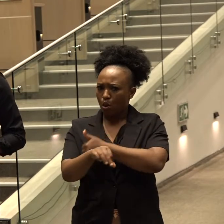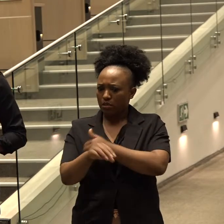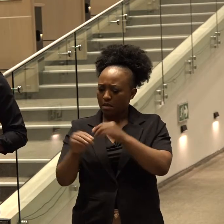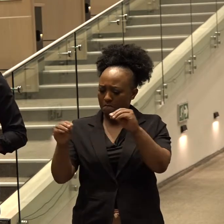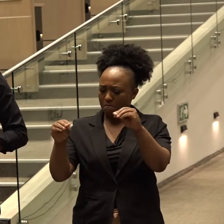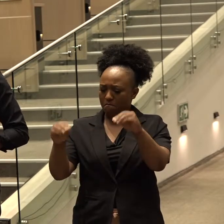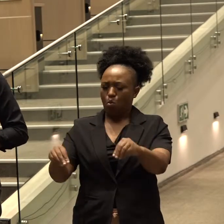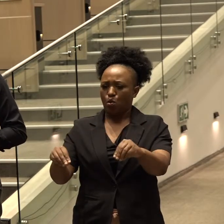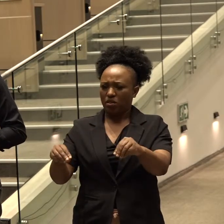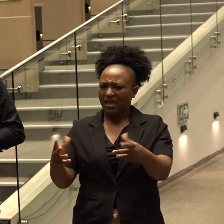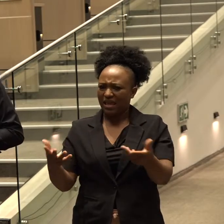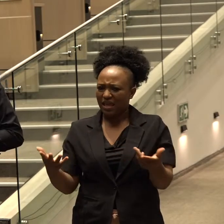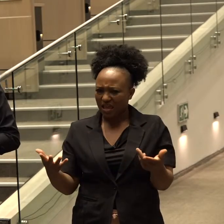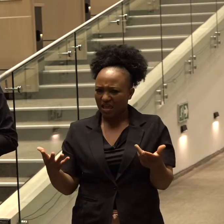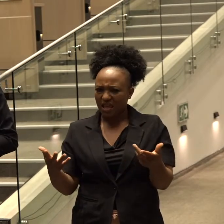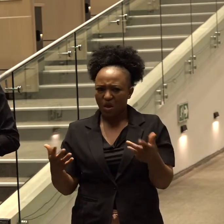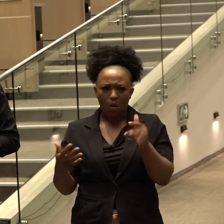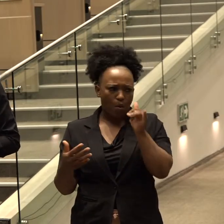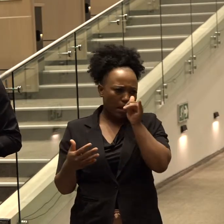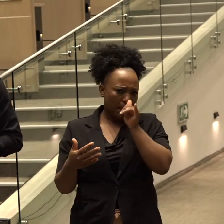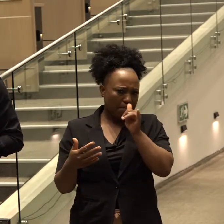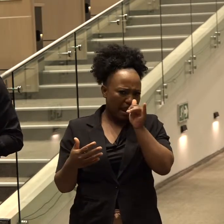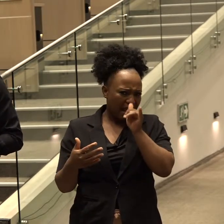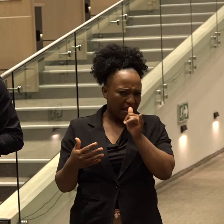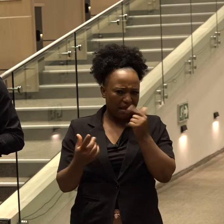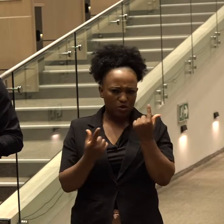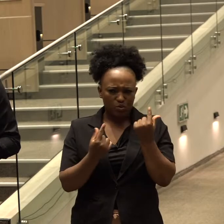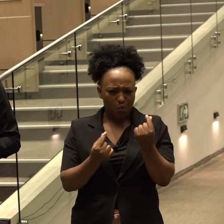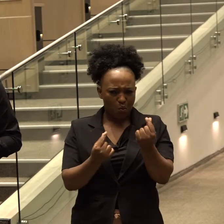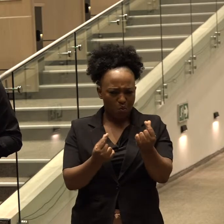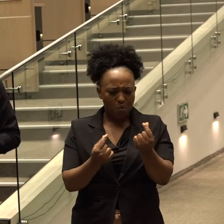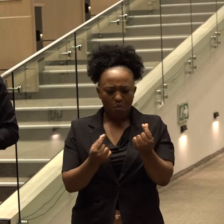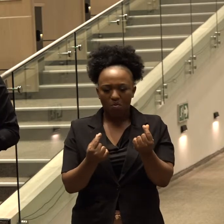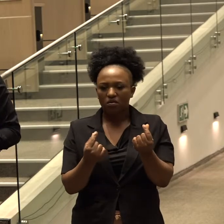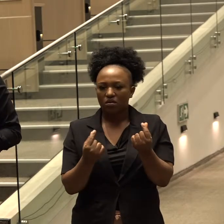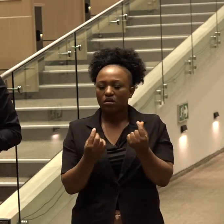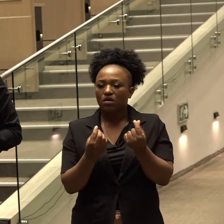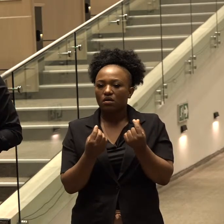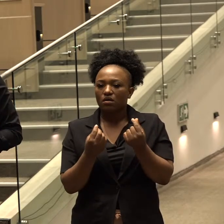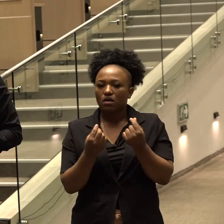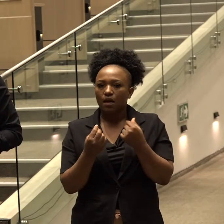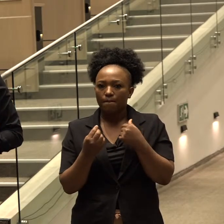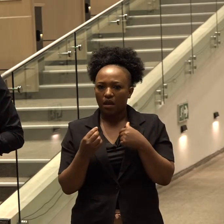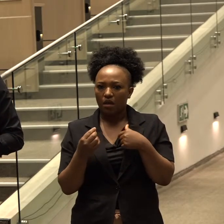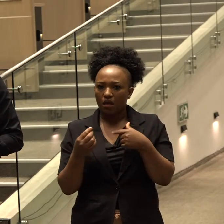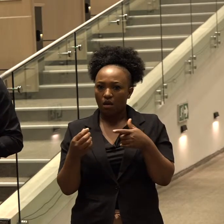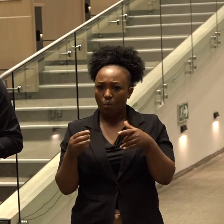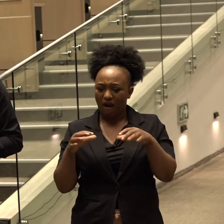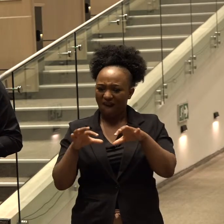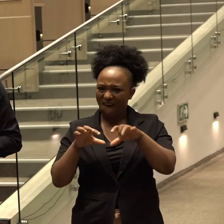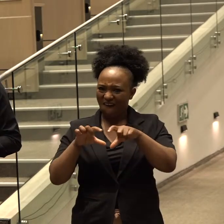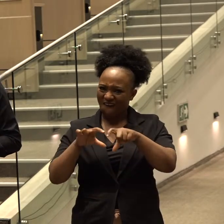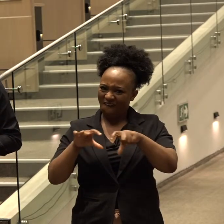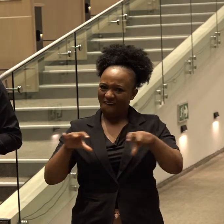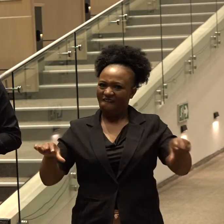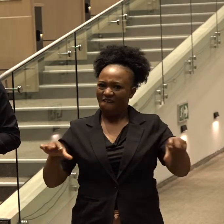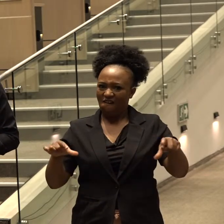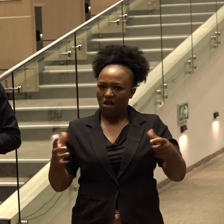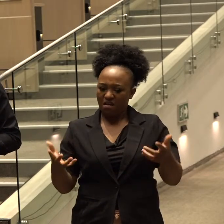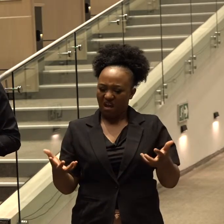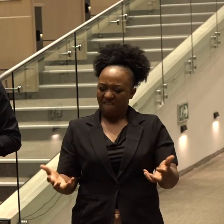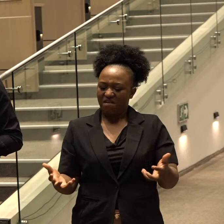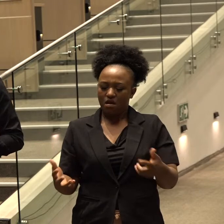or is a criminal activity so such things I couldn't pick it up myself because it's quite it was quite heavy